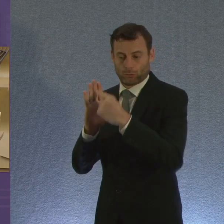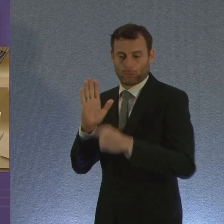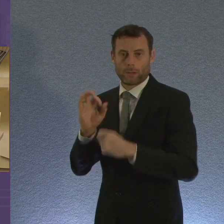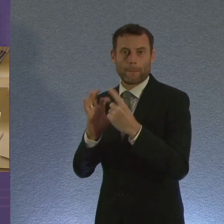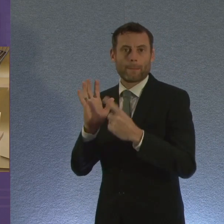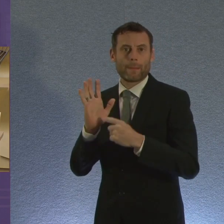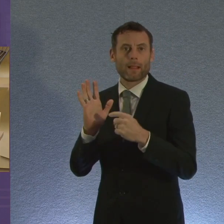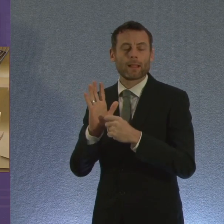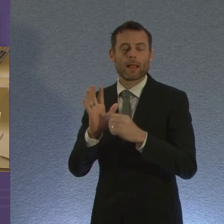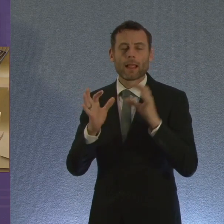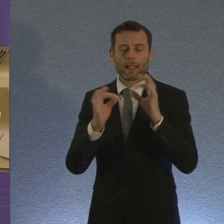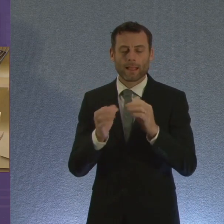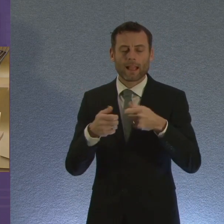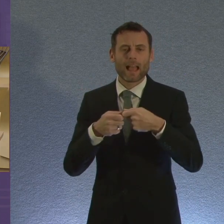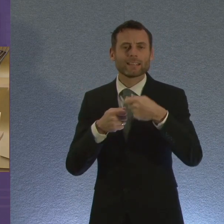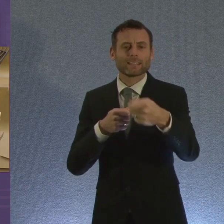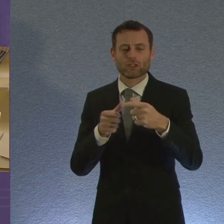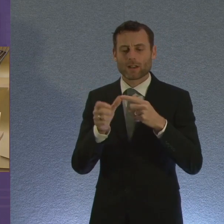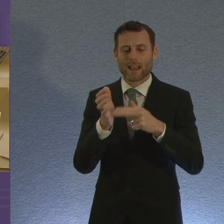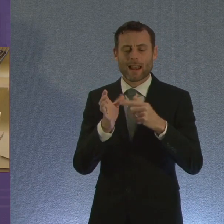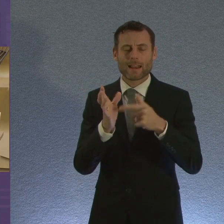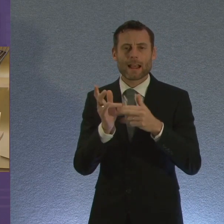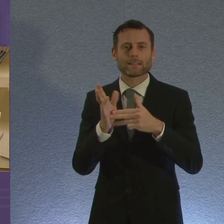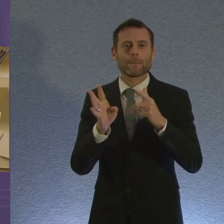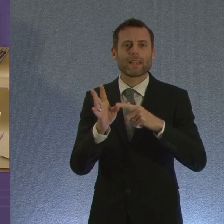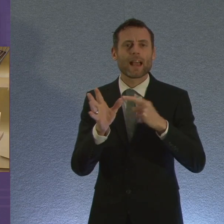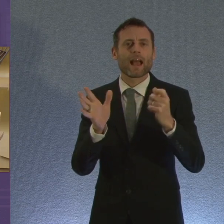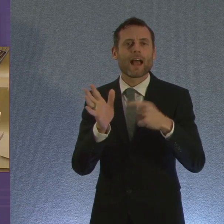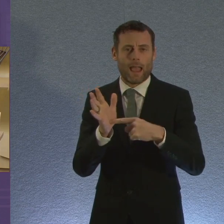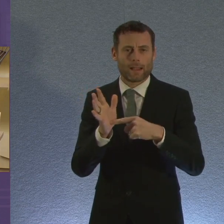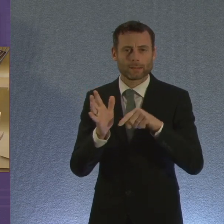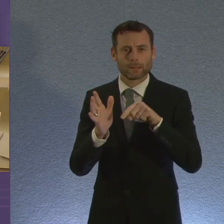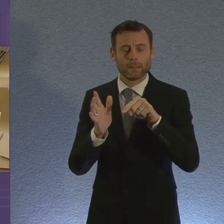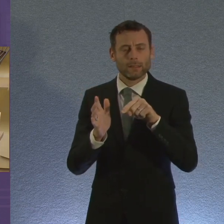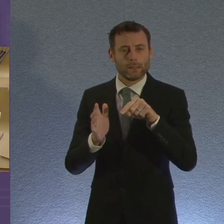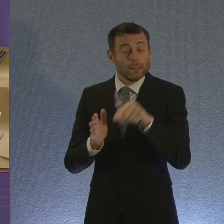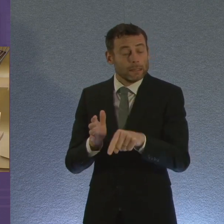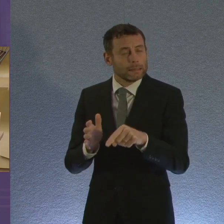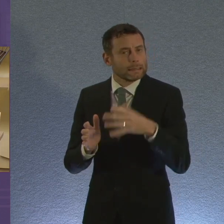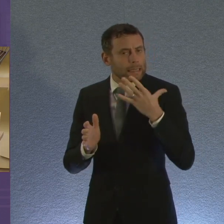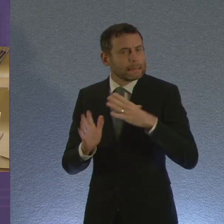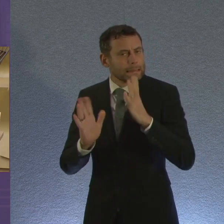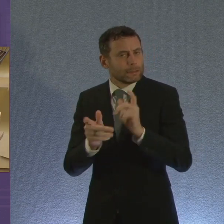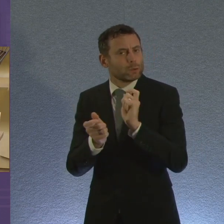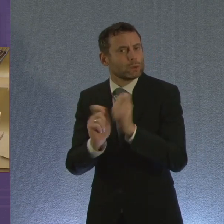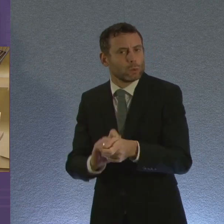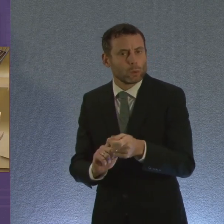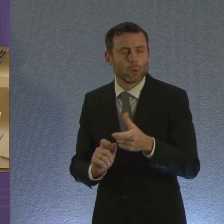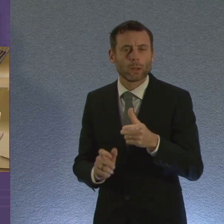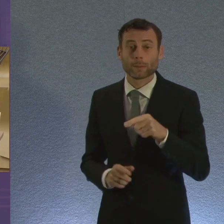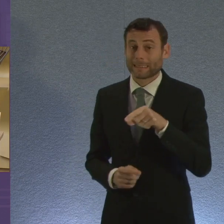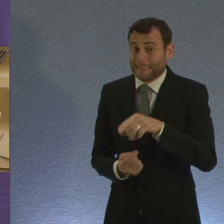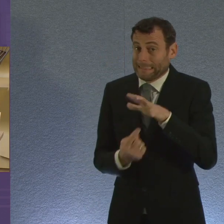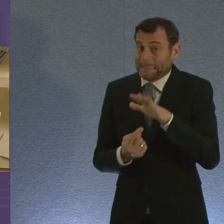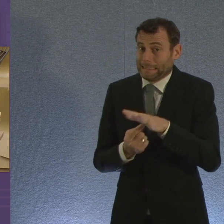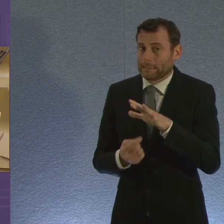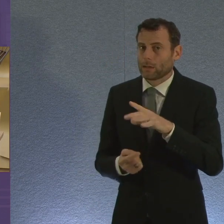under the Anatomy Act, which is not a minor matter, but which does require to be done, and a very major matter in terms of